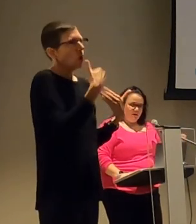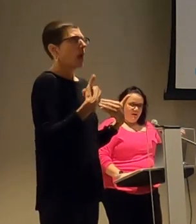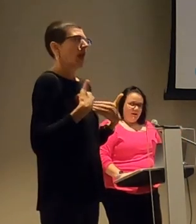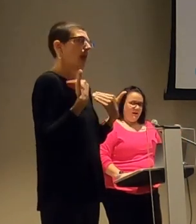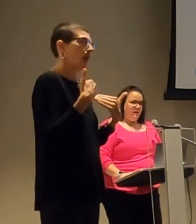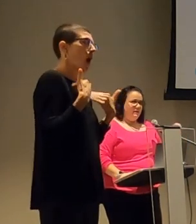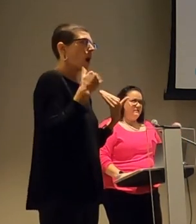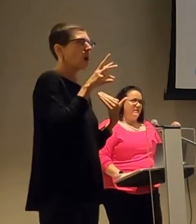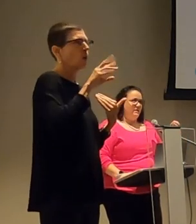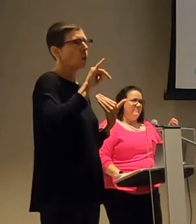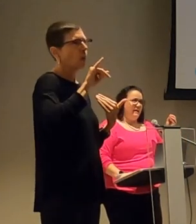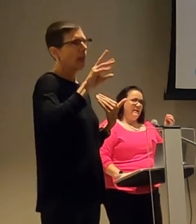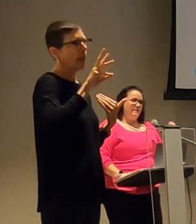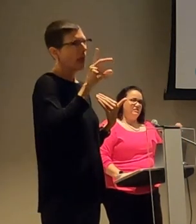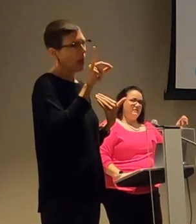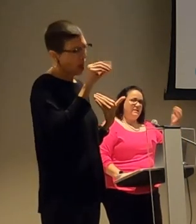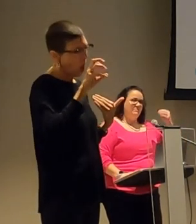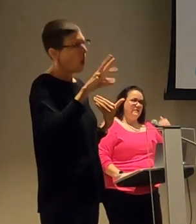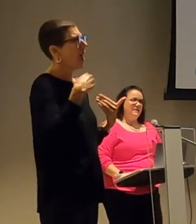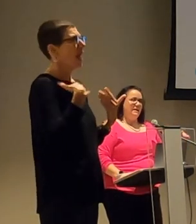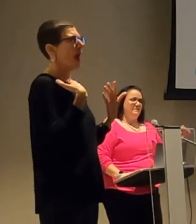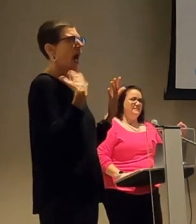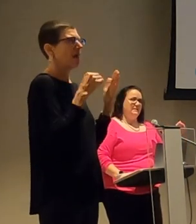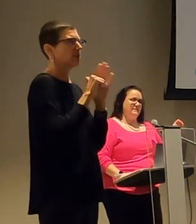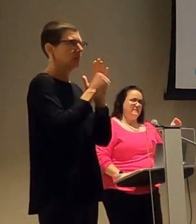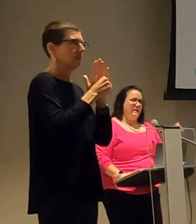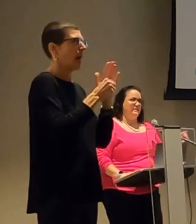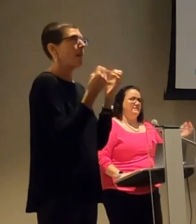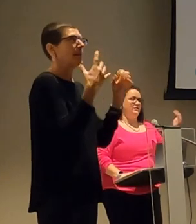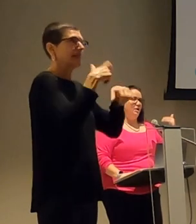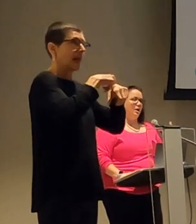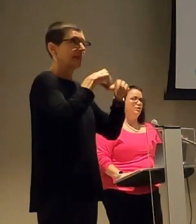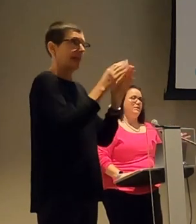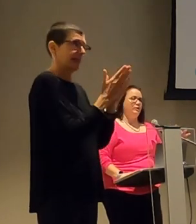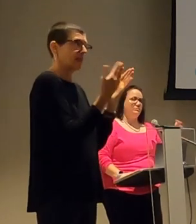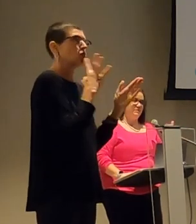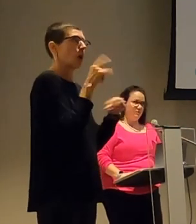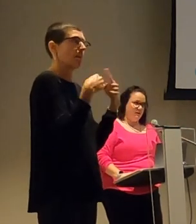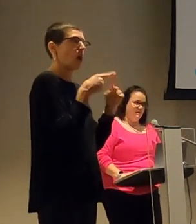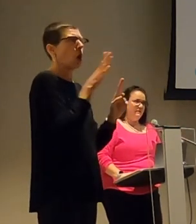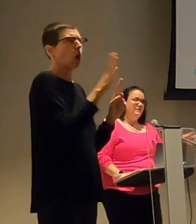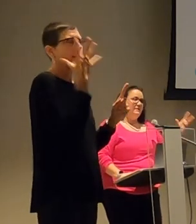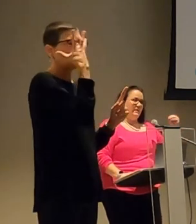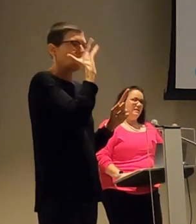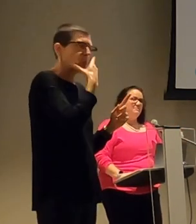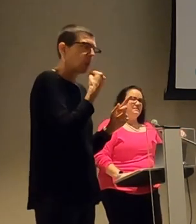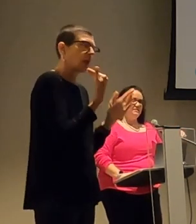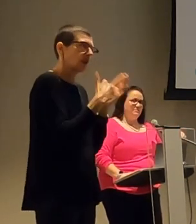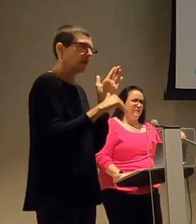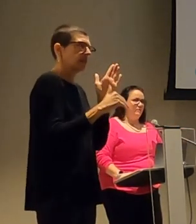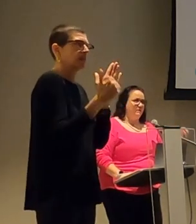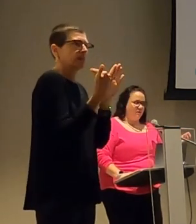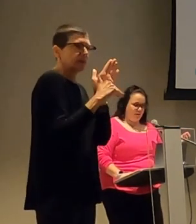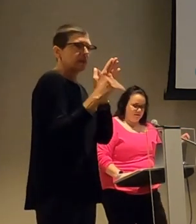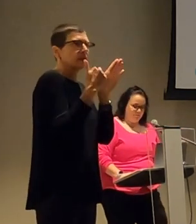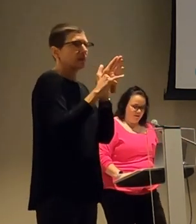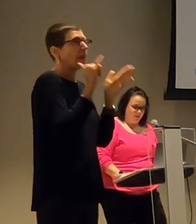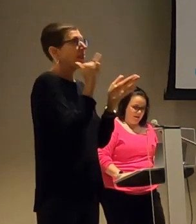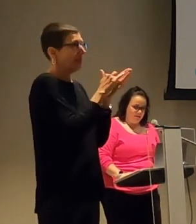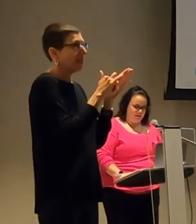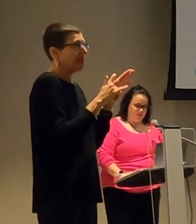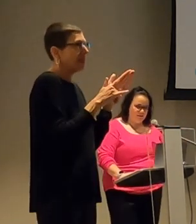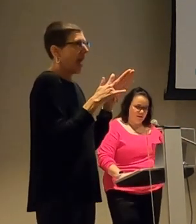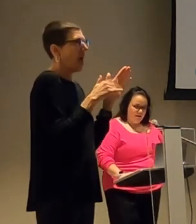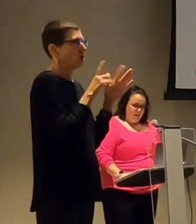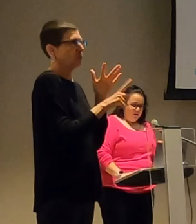a beautiful young widow, and I can't stress how many times in the text they talk about her beauty. And that comes into play when we look at some of